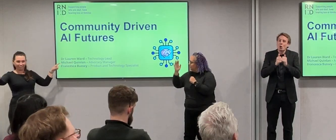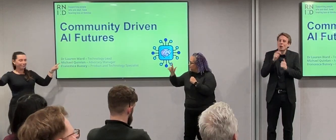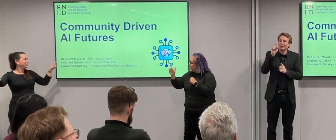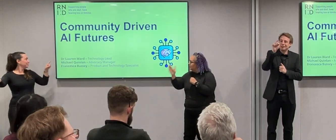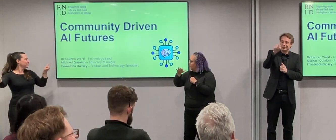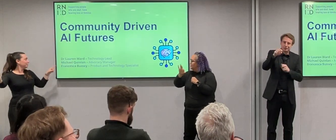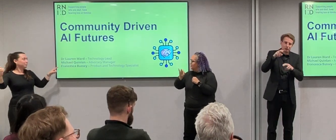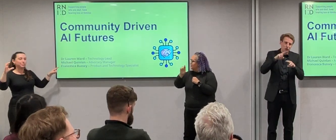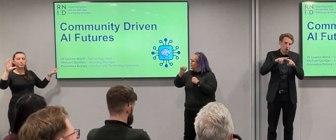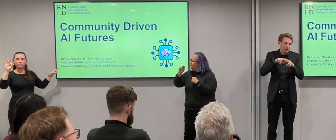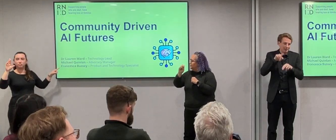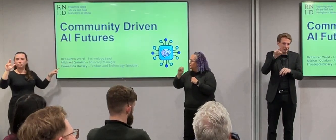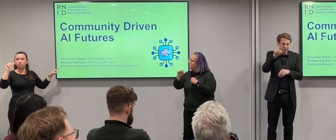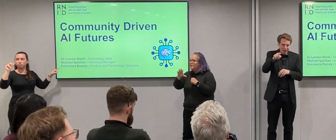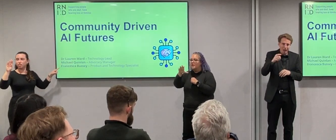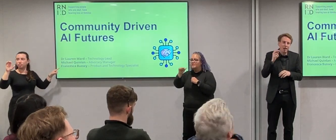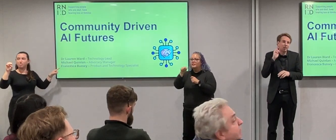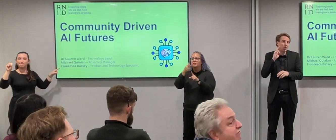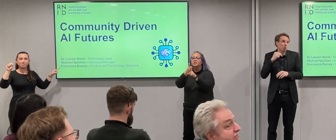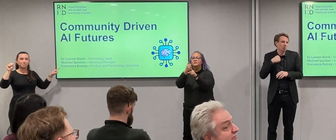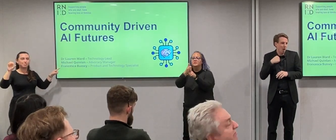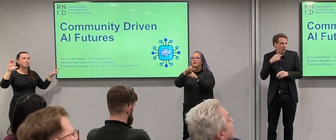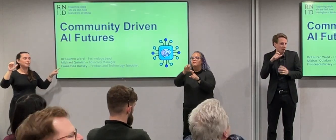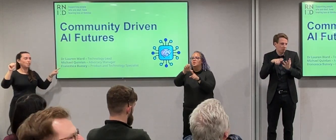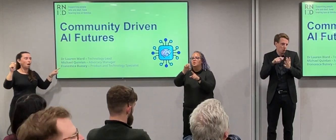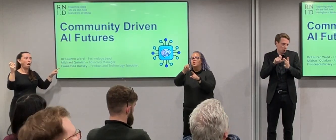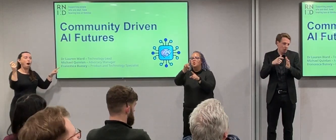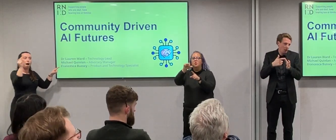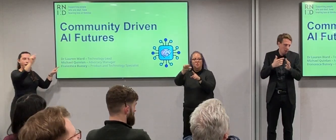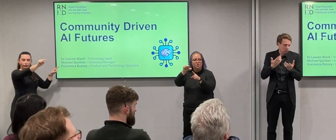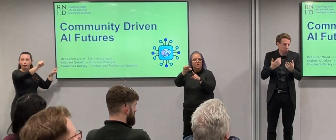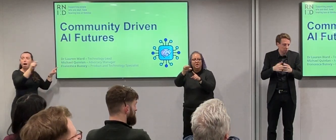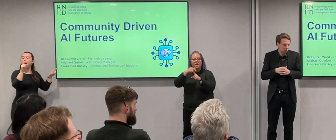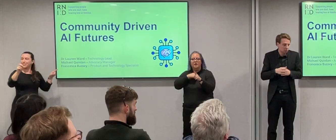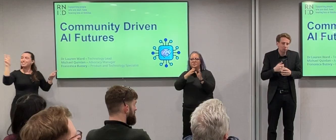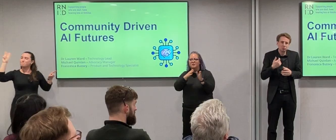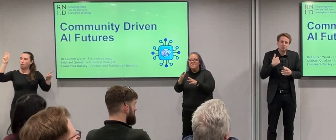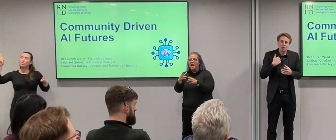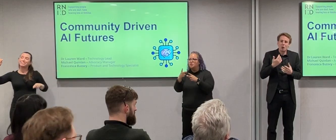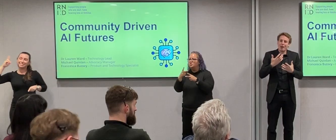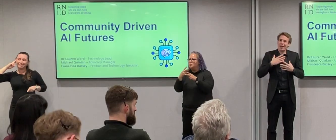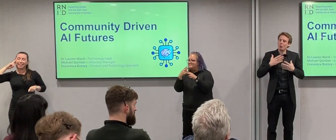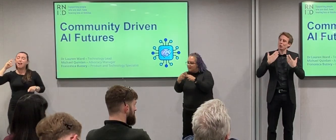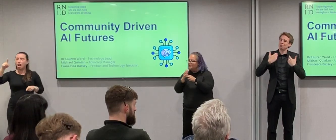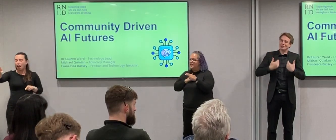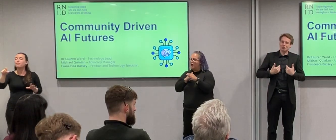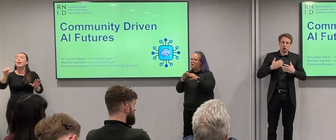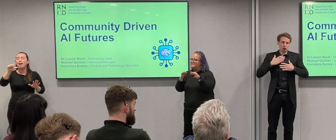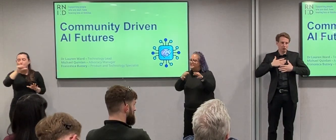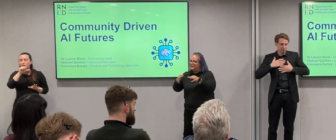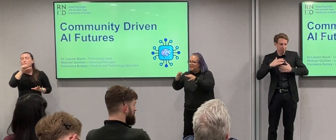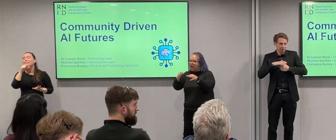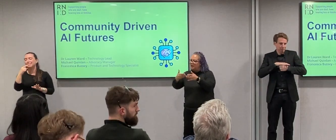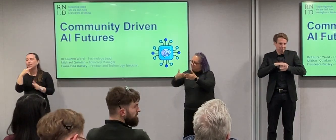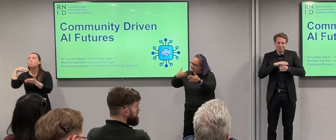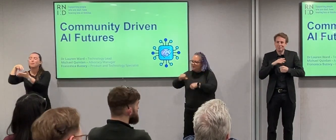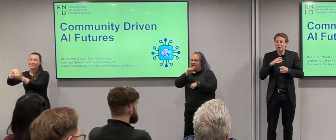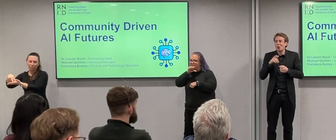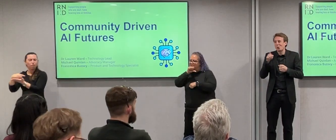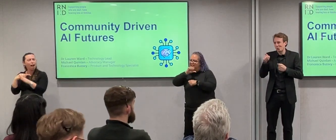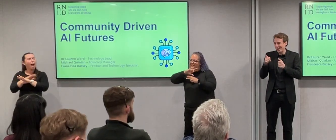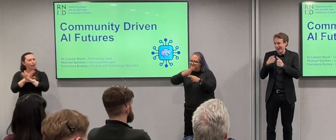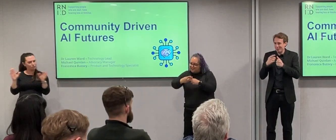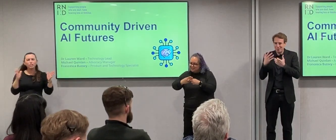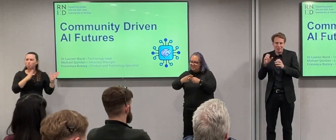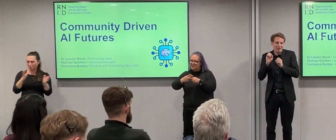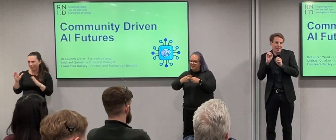is Francesca, who is a coder. I was already going to mention our positionality before Abraham mentioned it, just